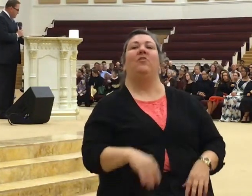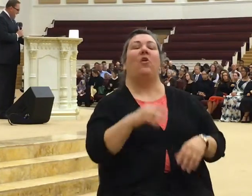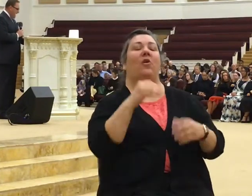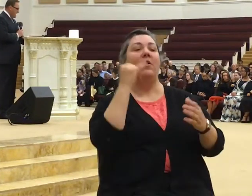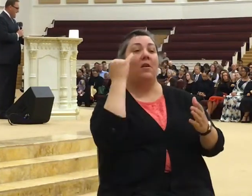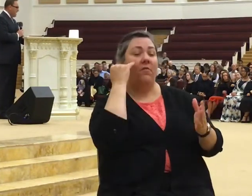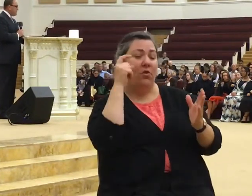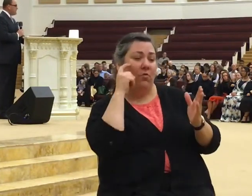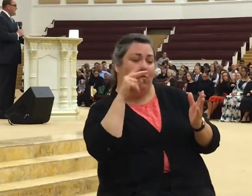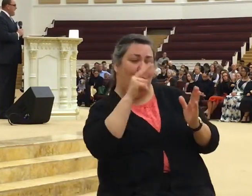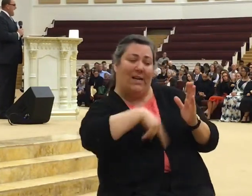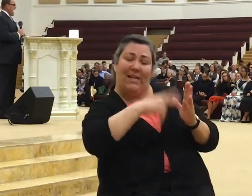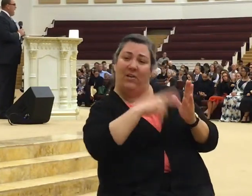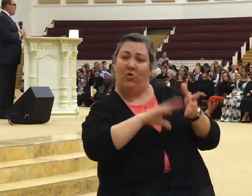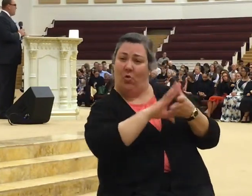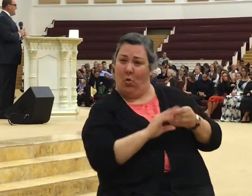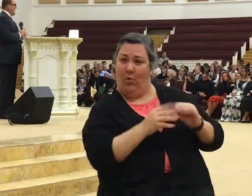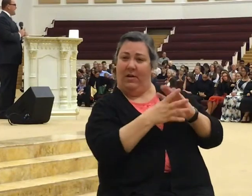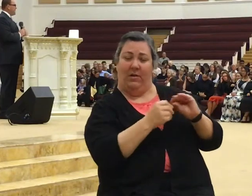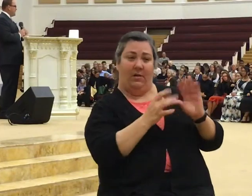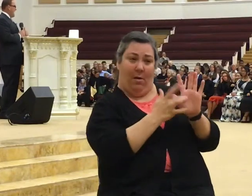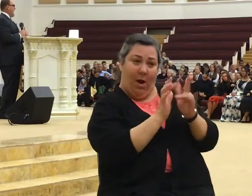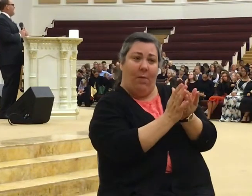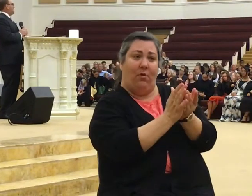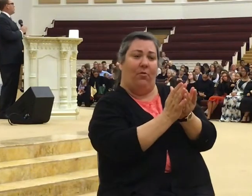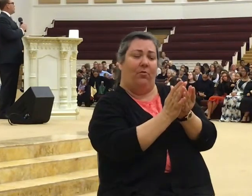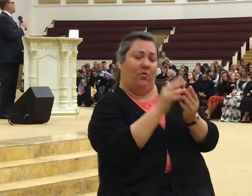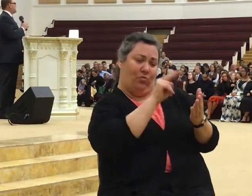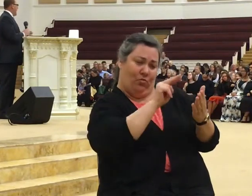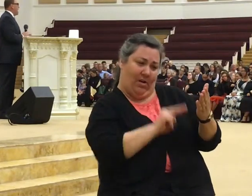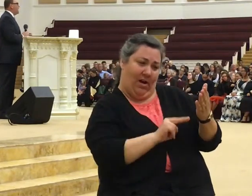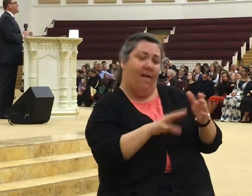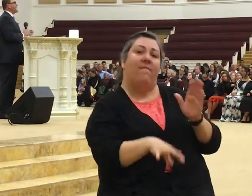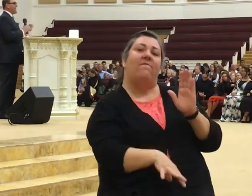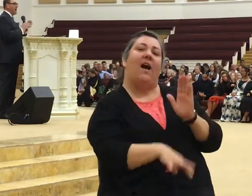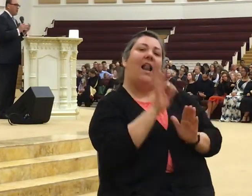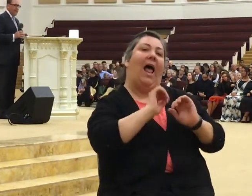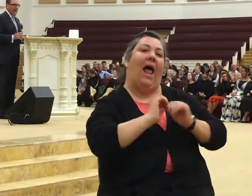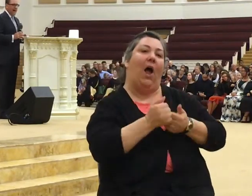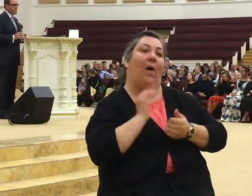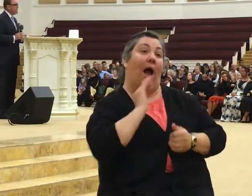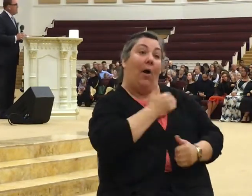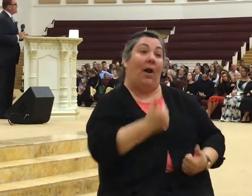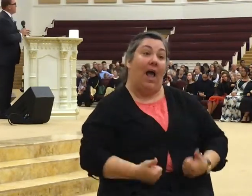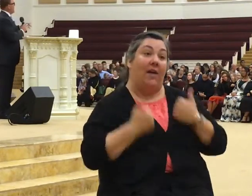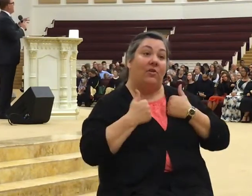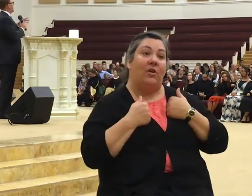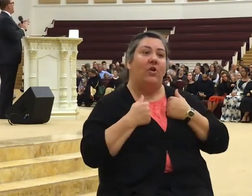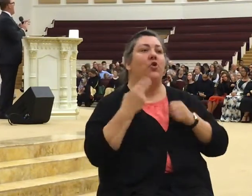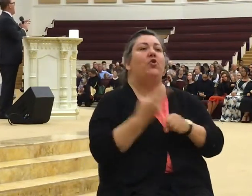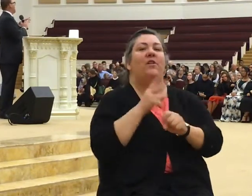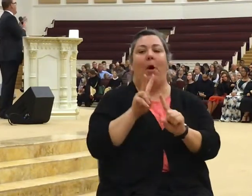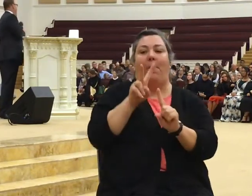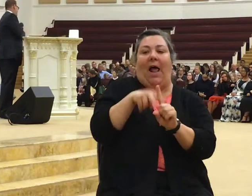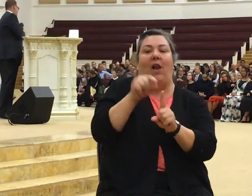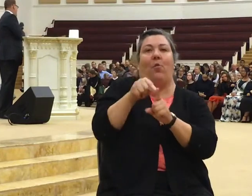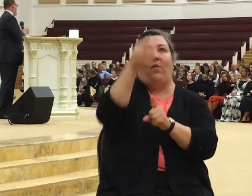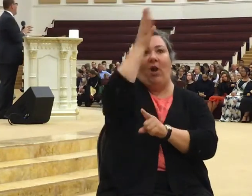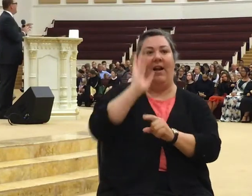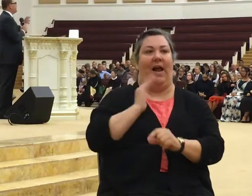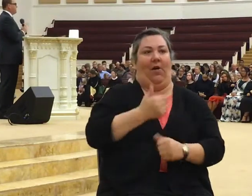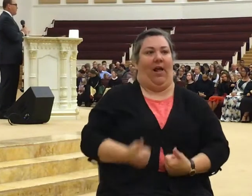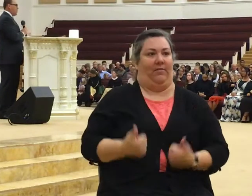to find out how we can apply the Word of God in our own lives. So we look at how they